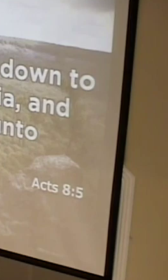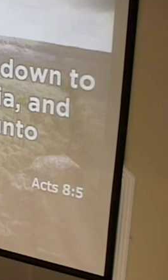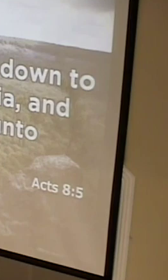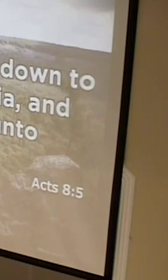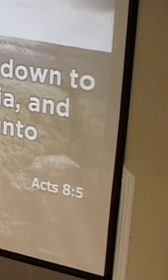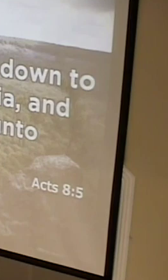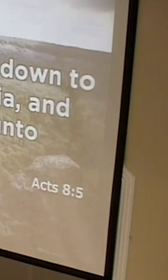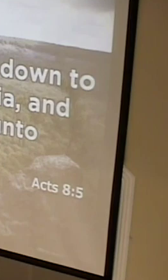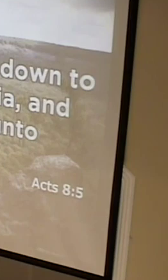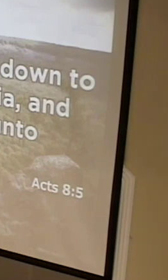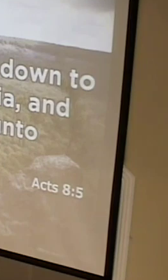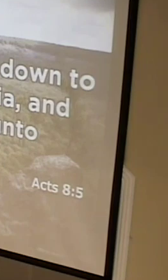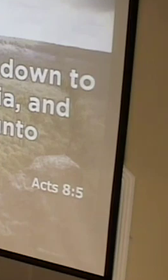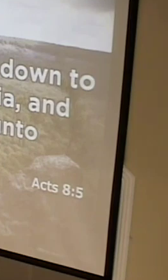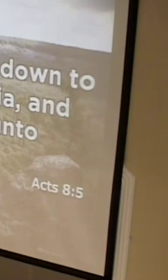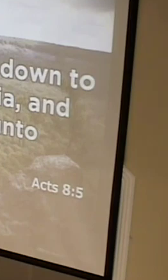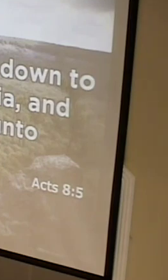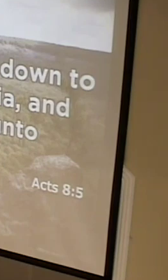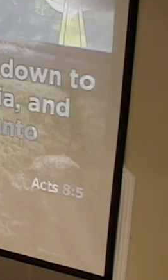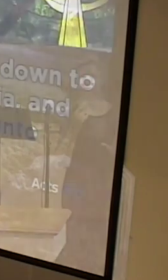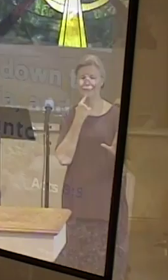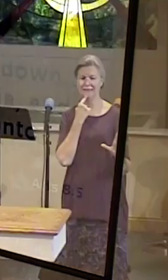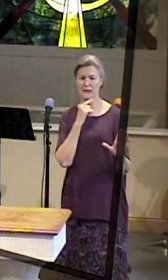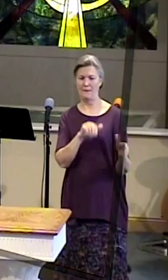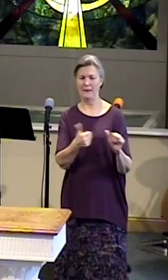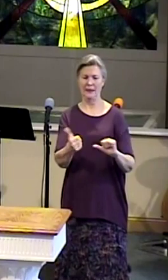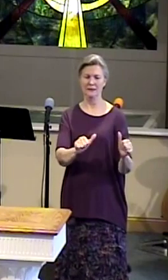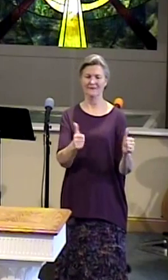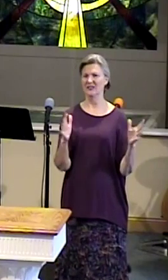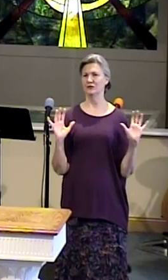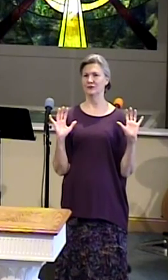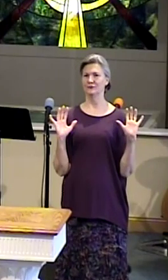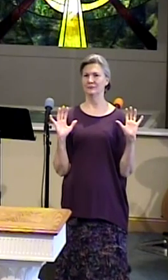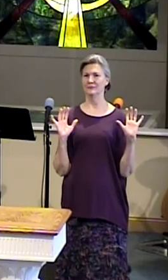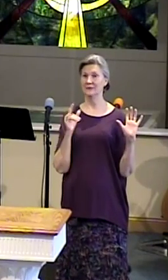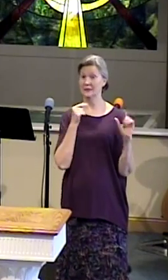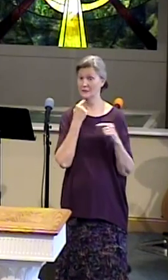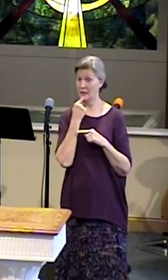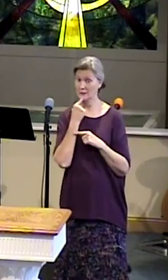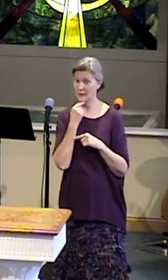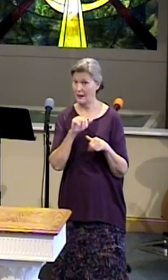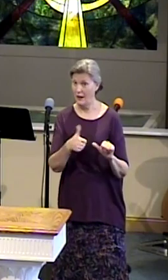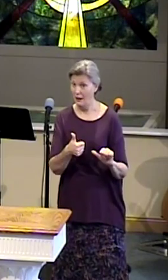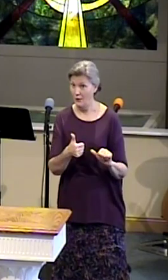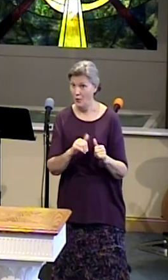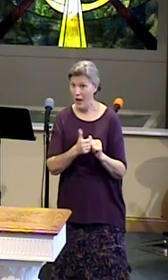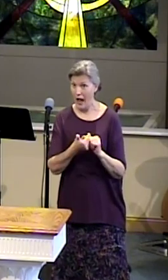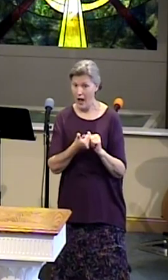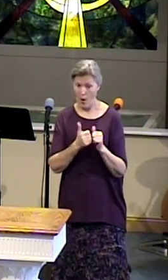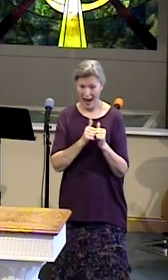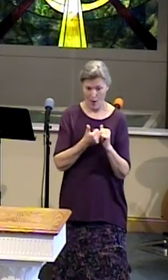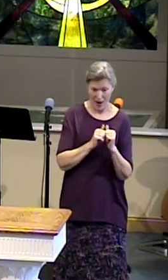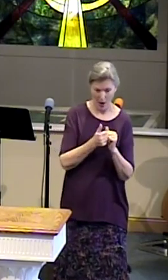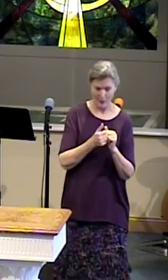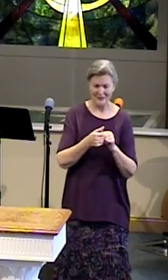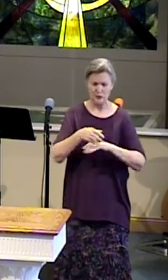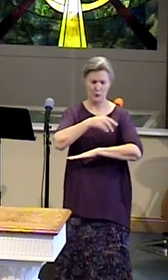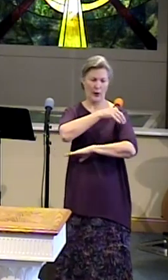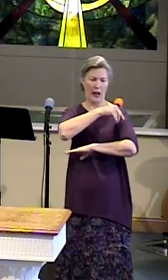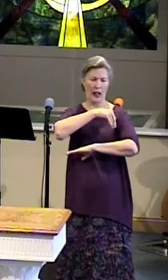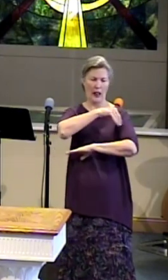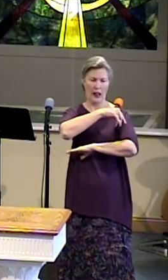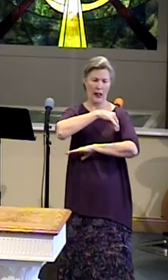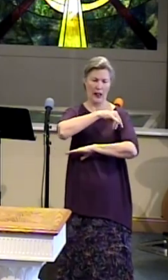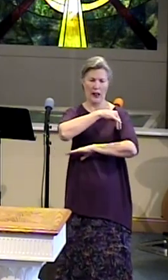oh, it just says he baptized him. It doesn't say how. It doesn't say if he sprinkled. It doesn't